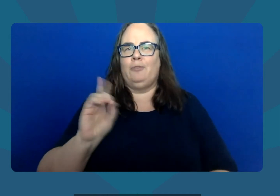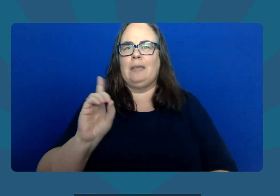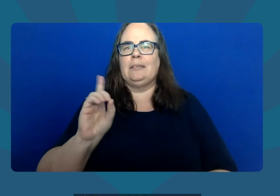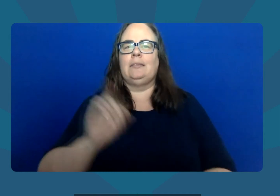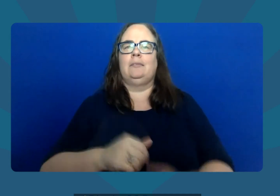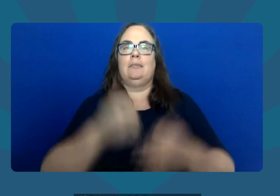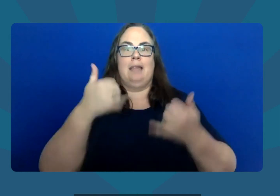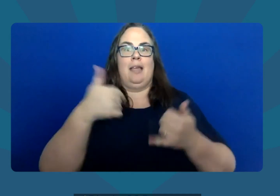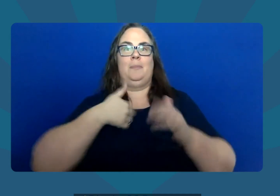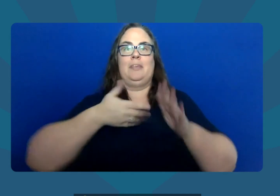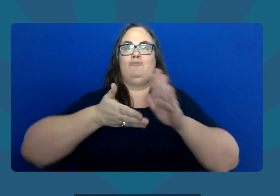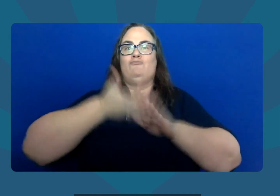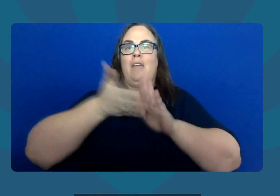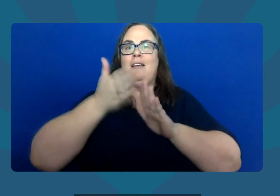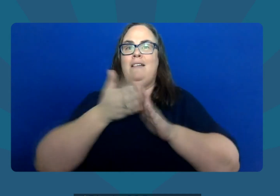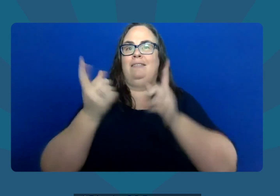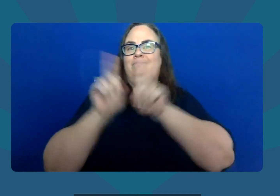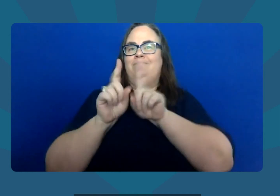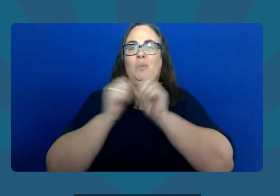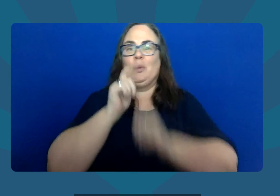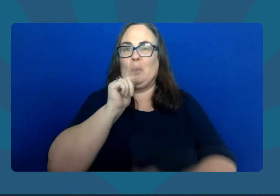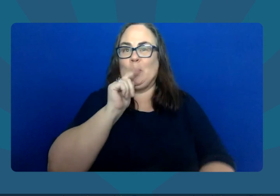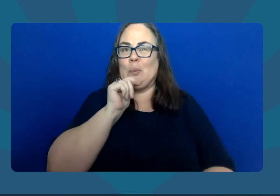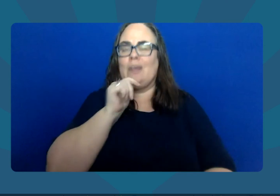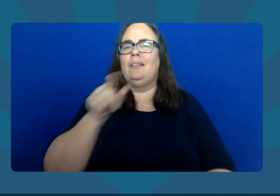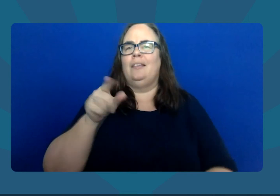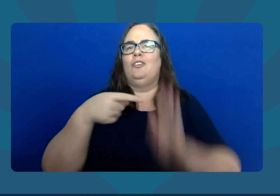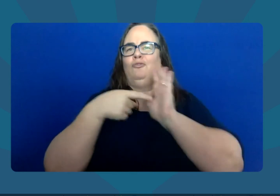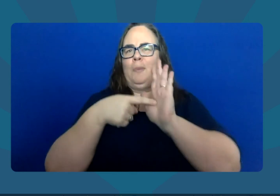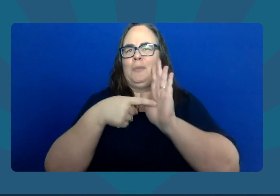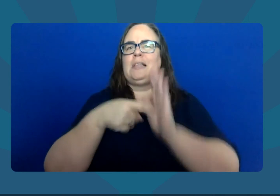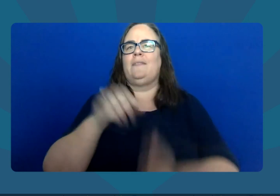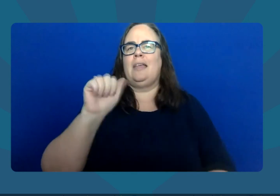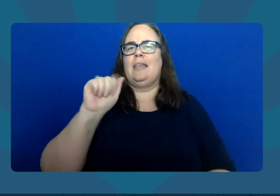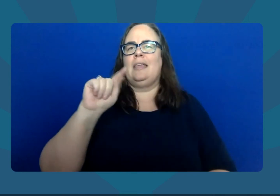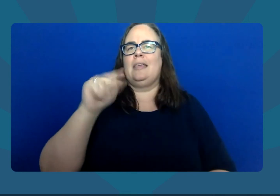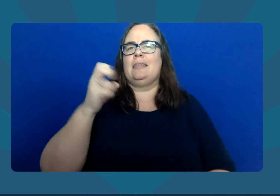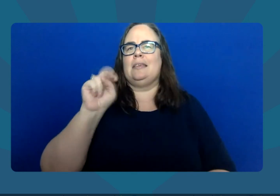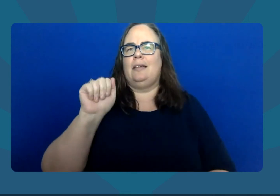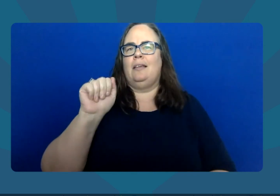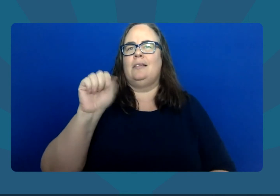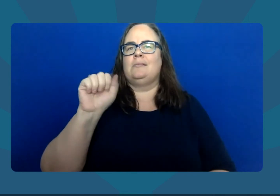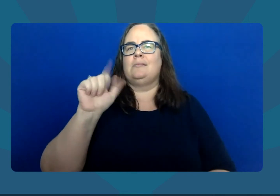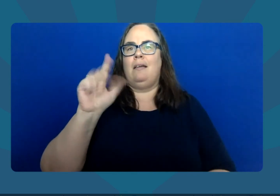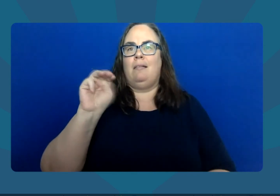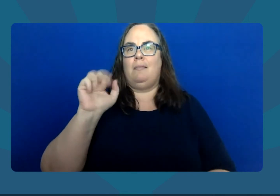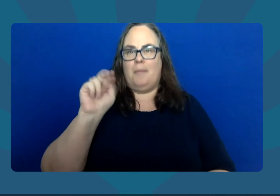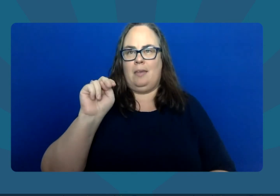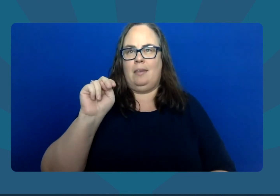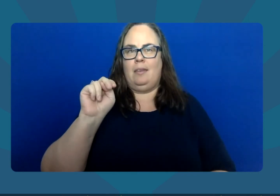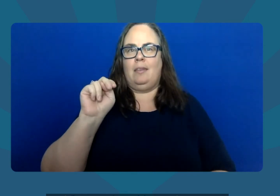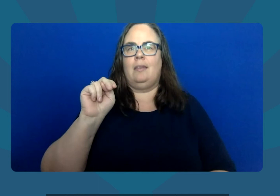chair of District 26 Democrats. I am now running alongside Representative Athena